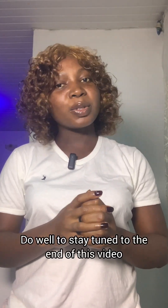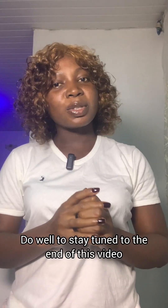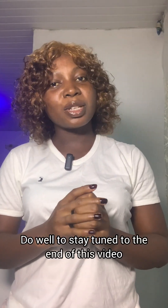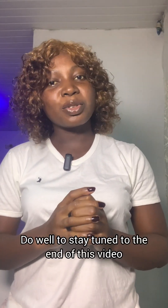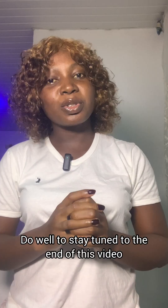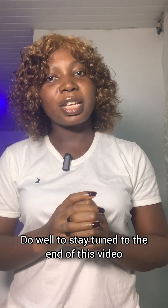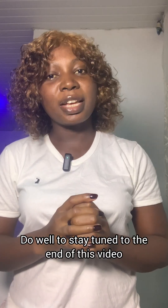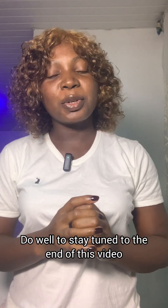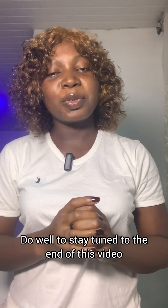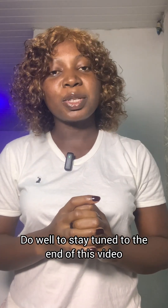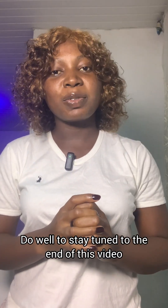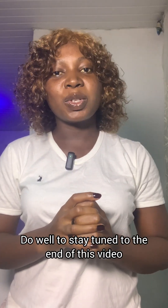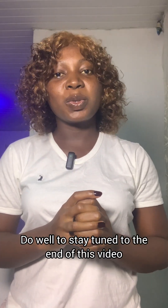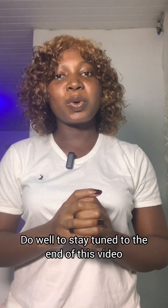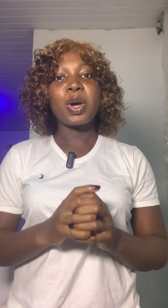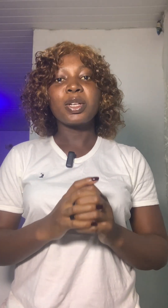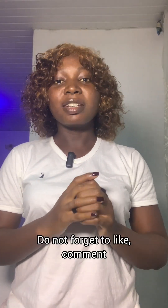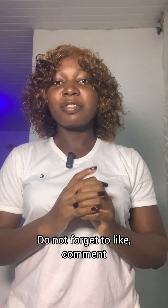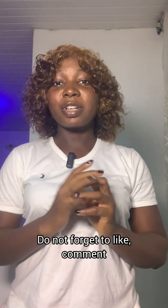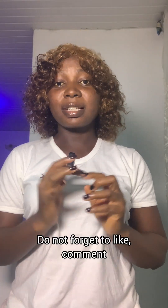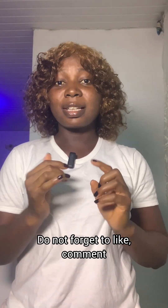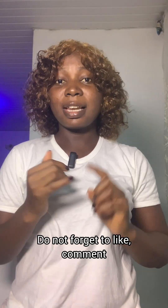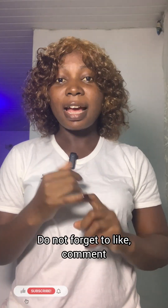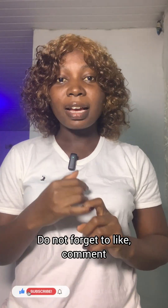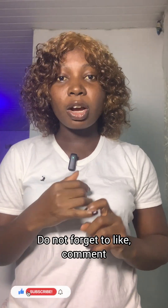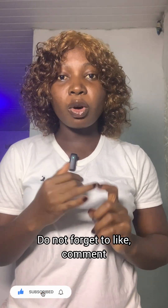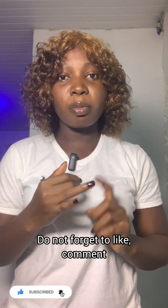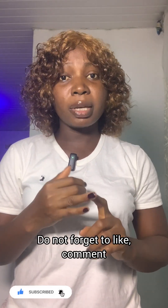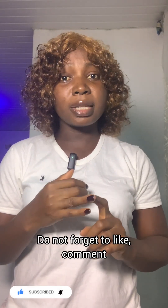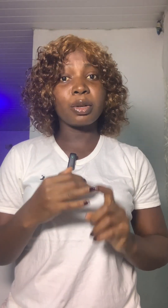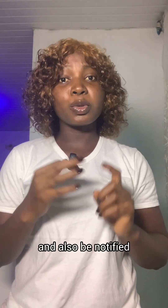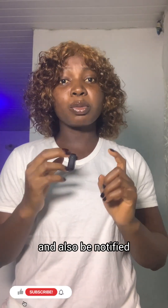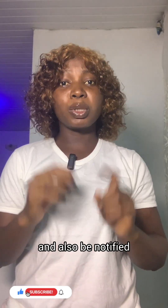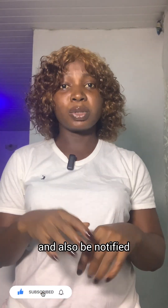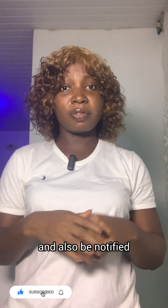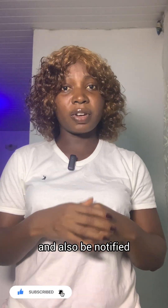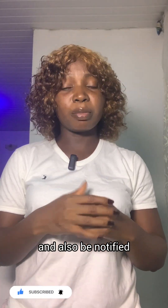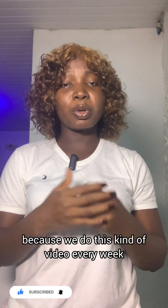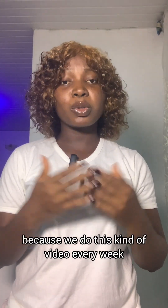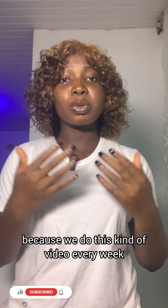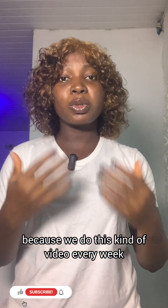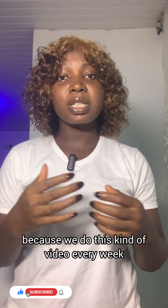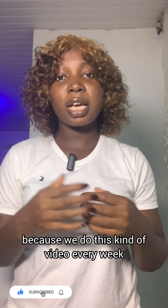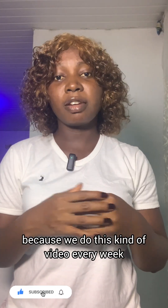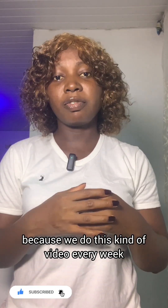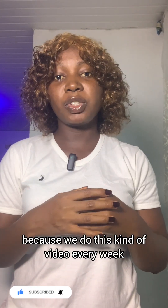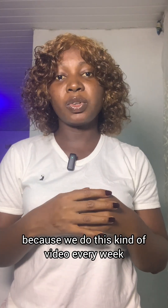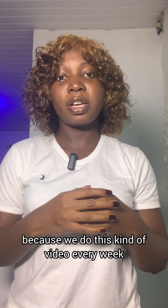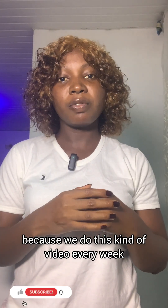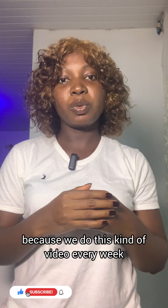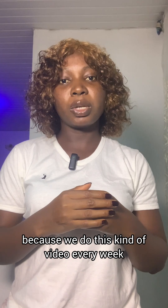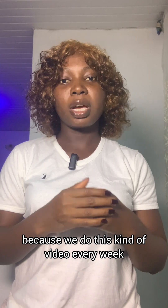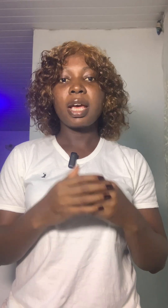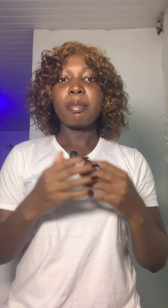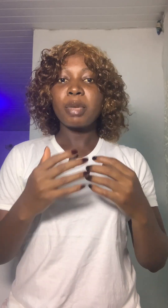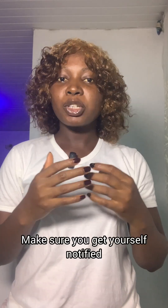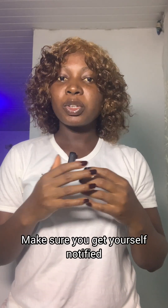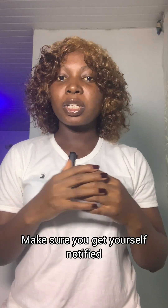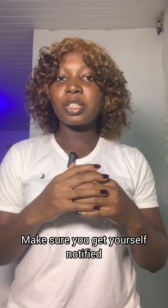to stay true to the end of this video. Do not forget to like, comment, and also be notified because we do this kind of video every week. Make sure you get